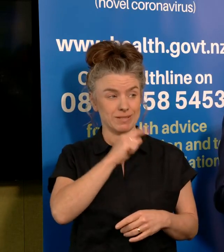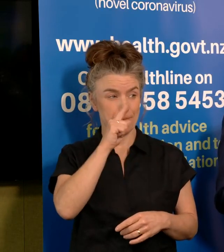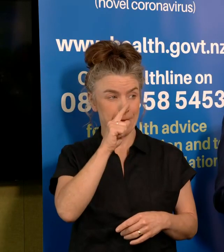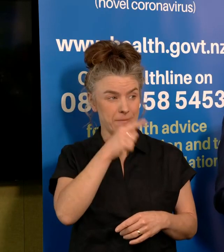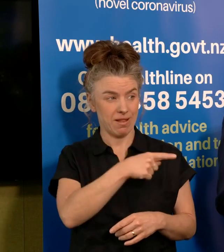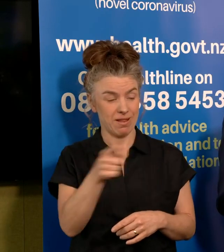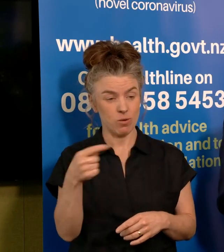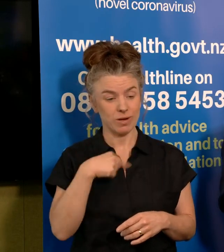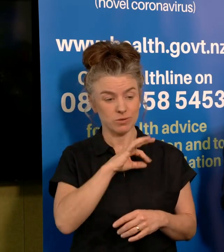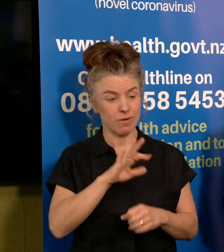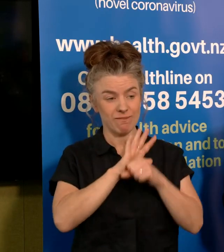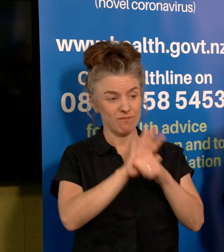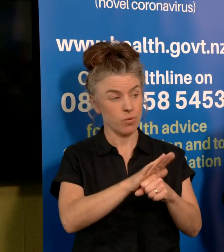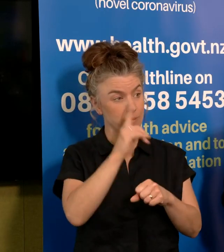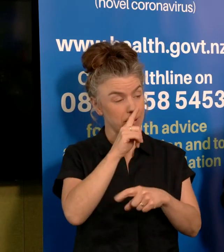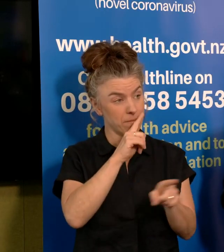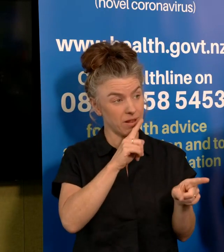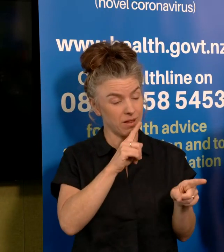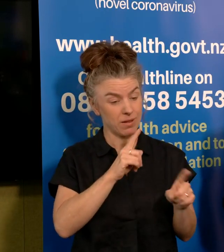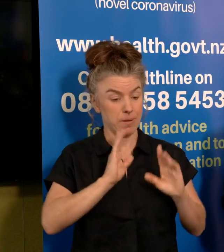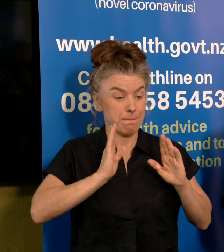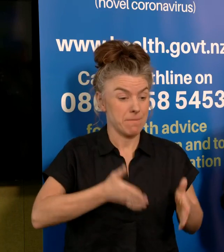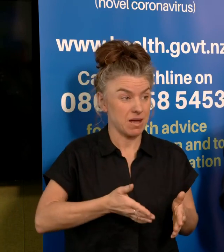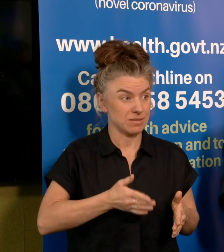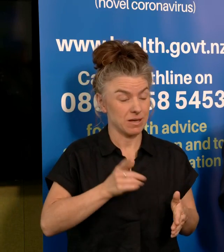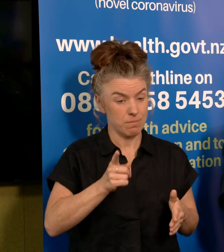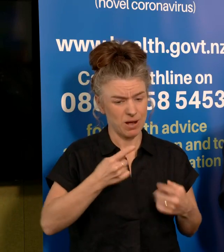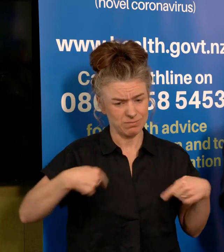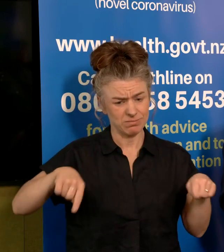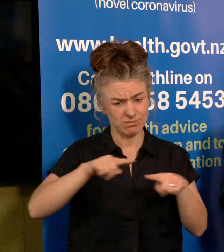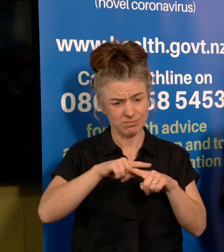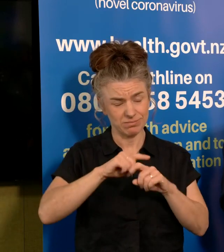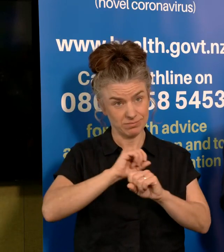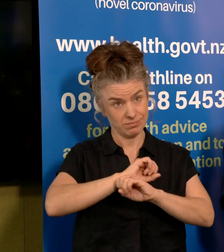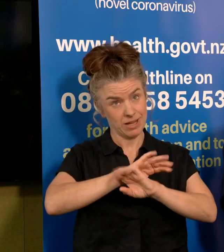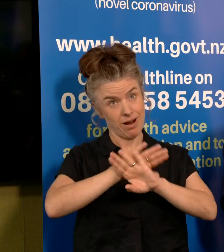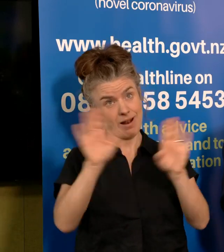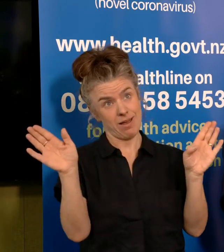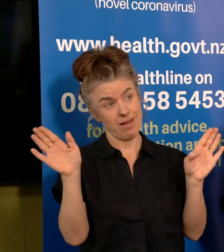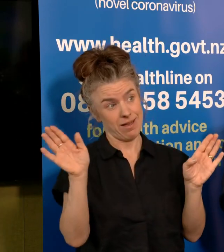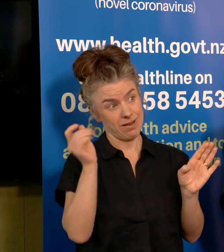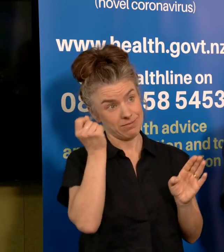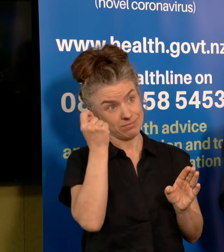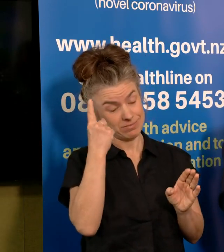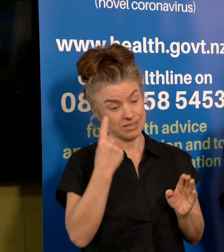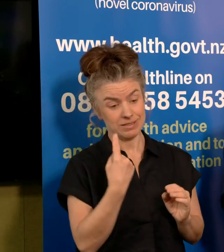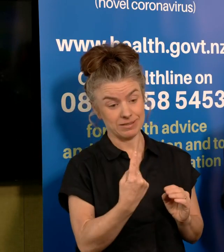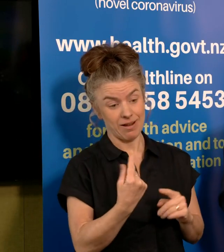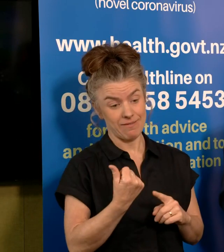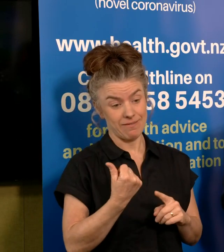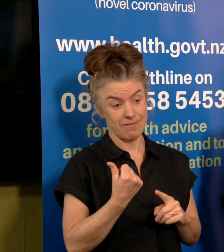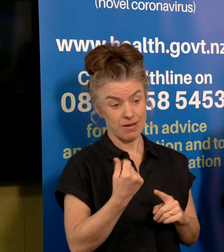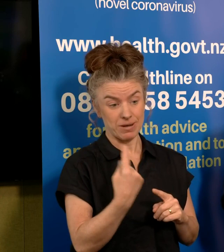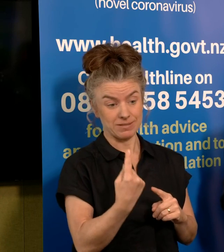no enforcement of that, but I think everybody here is very clear that self-isolation is an